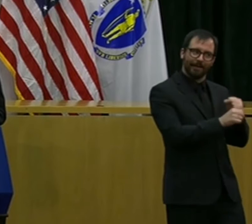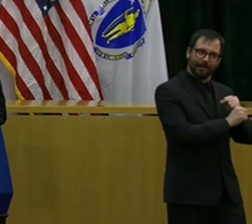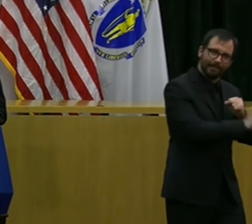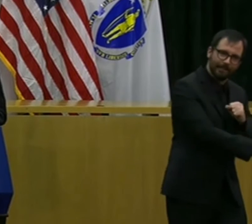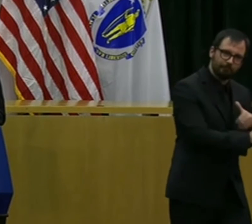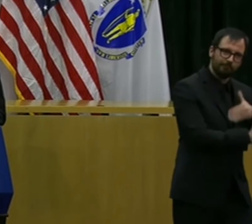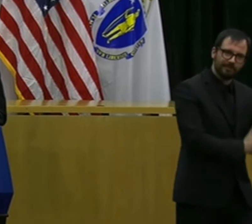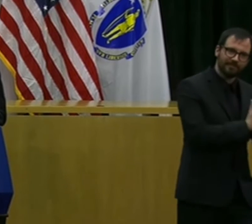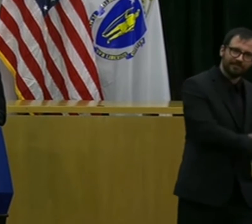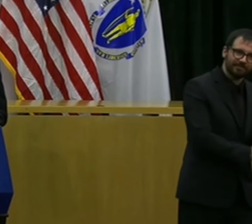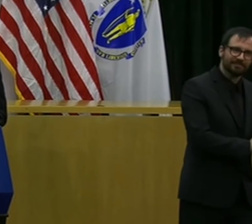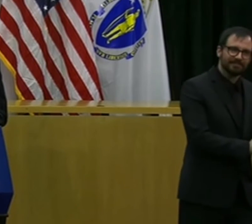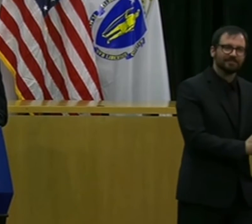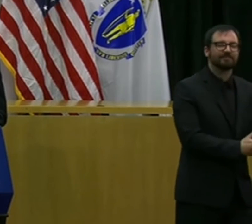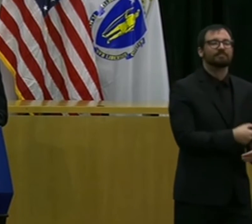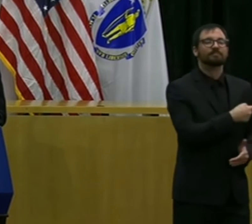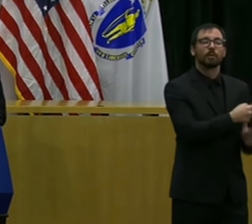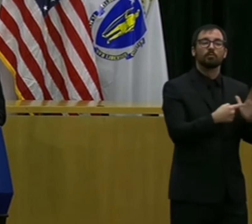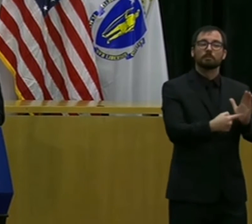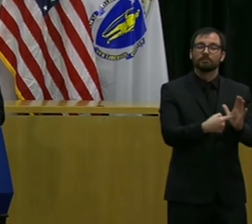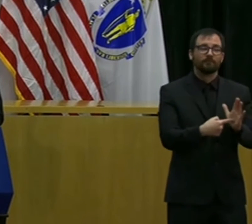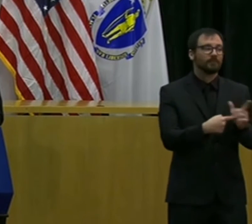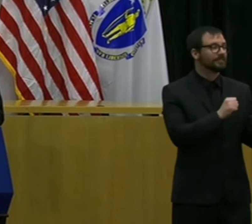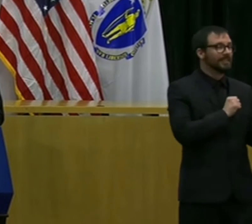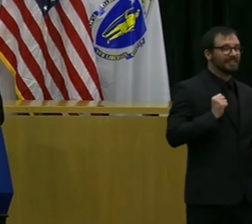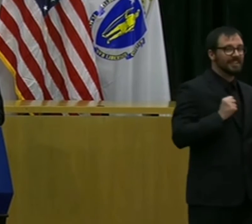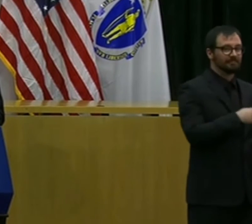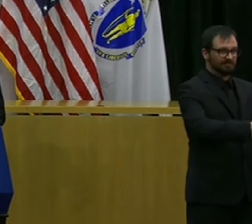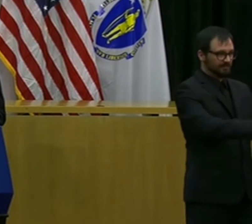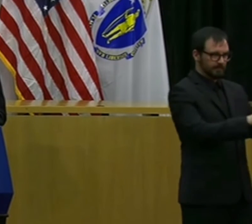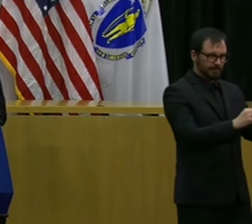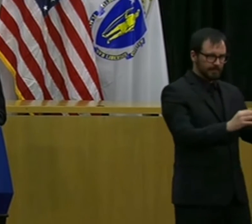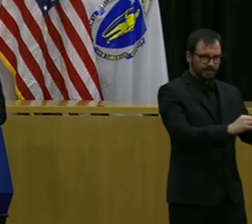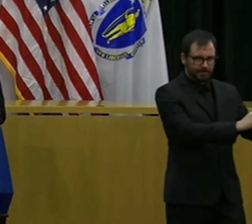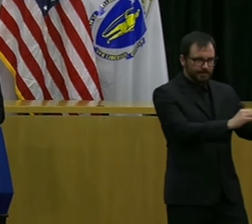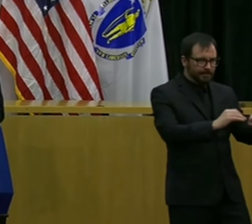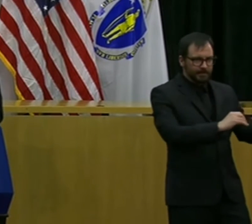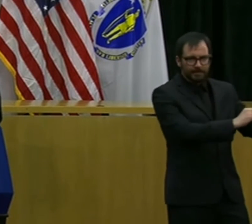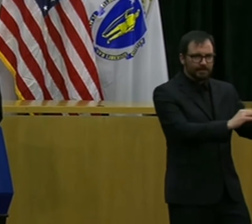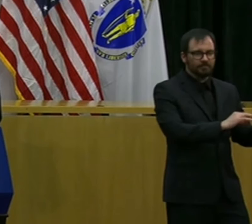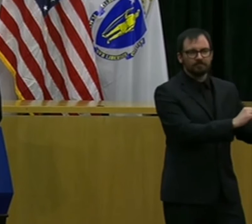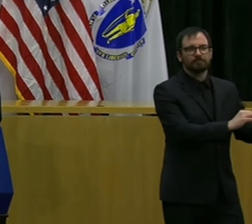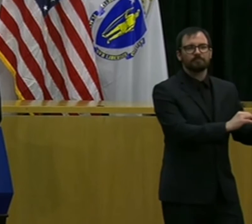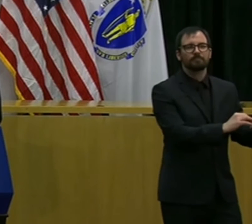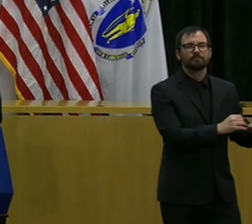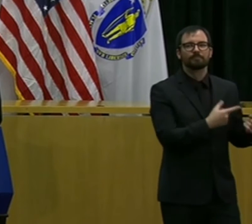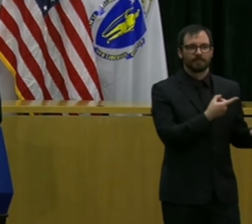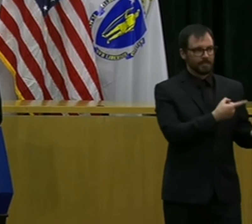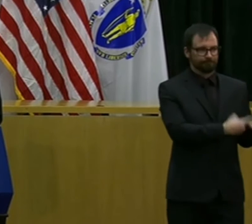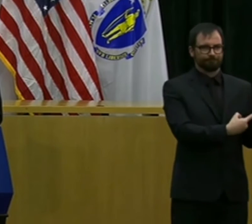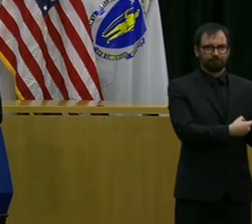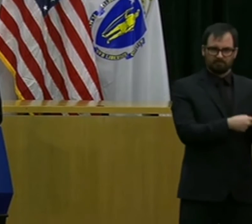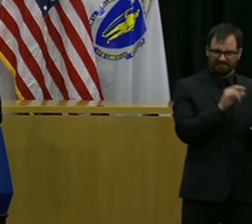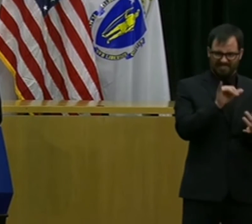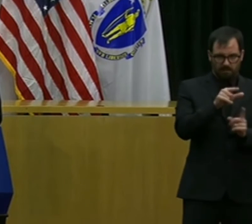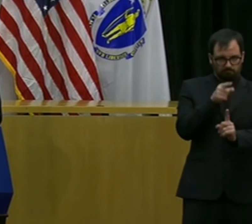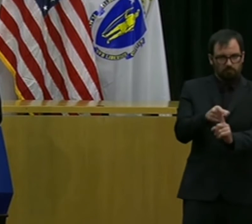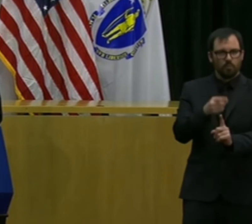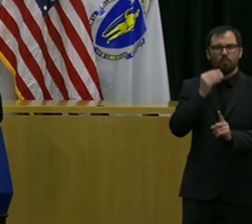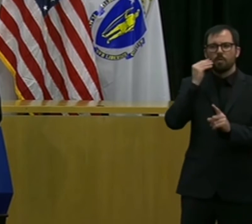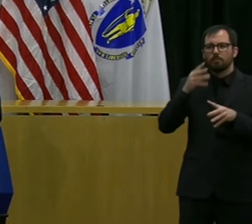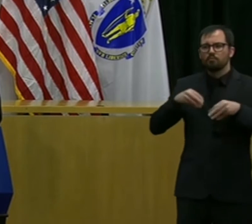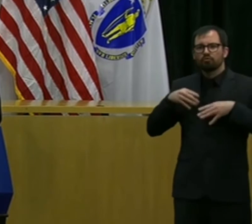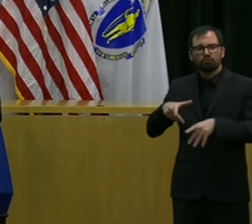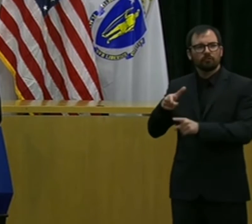to come up with some additional strategies to deal with homeowners and renters. But I would start with the fundamental People's premise homes. that in